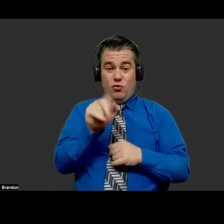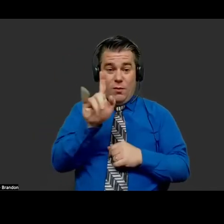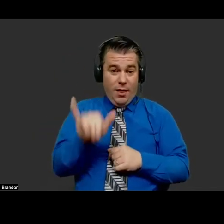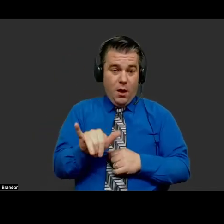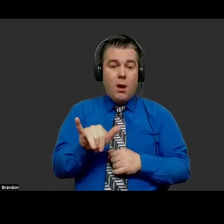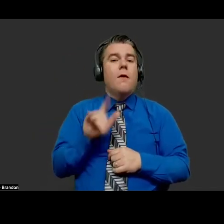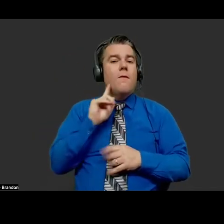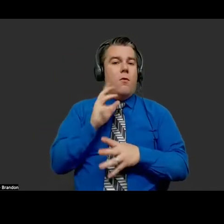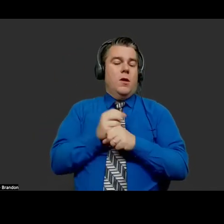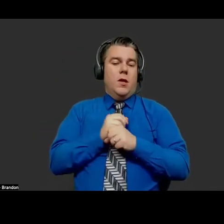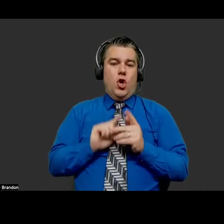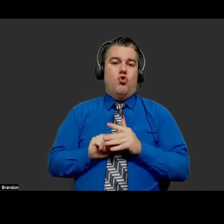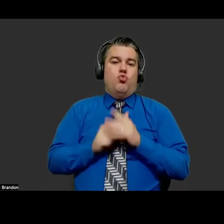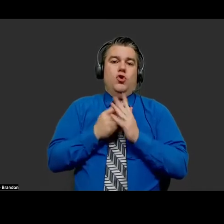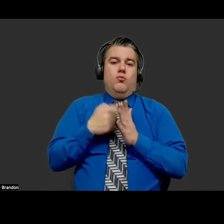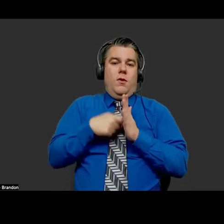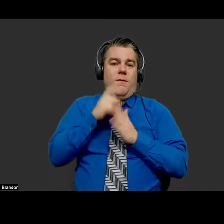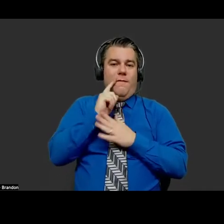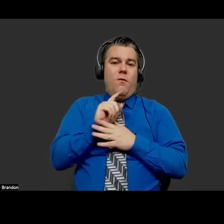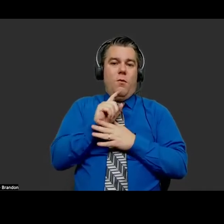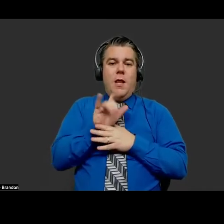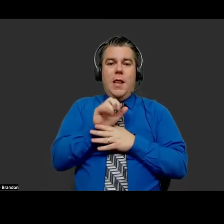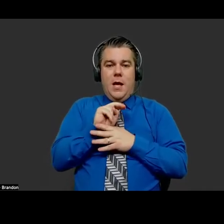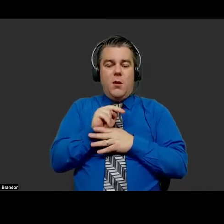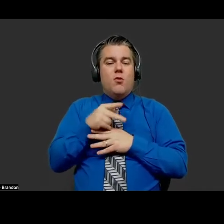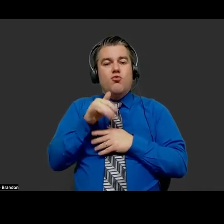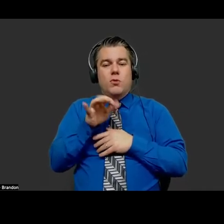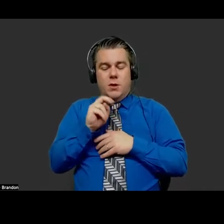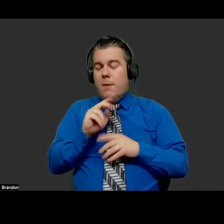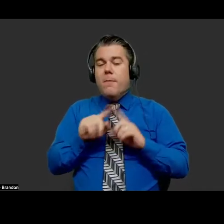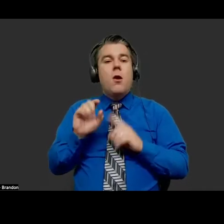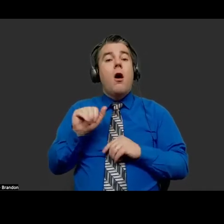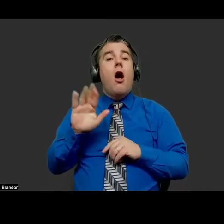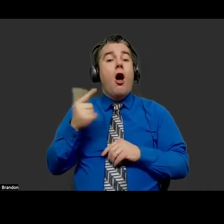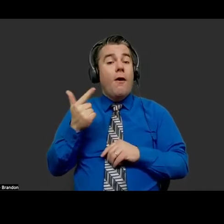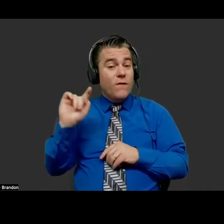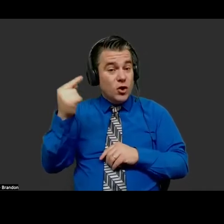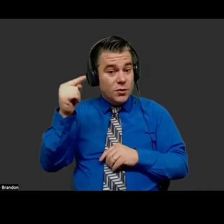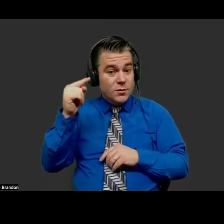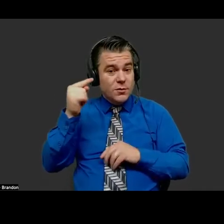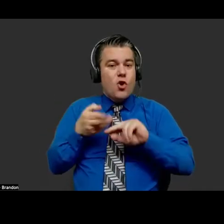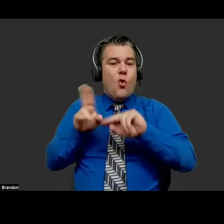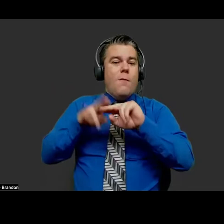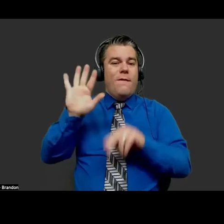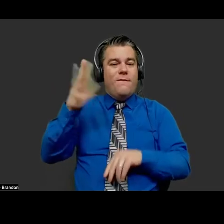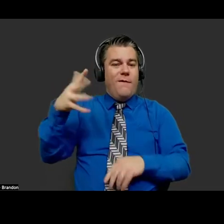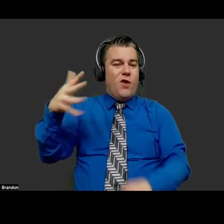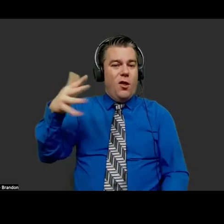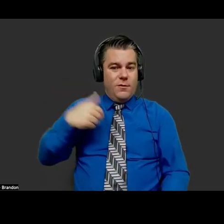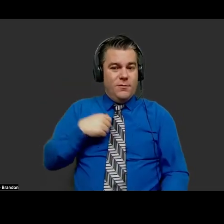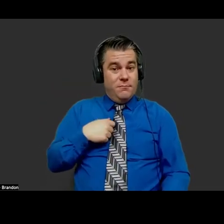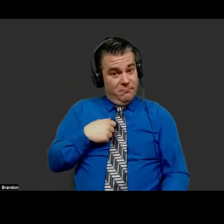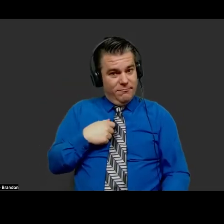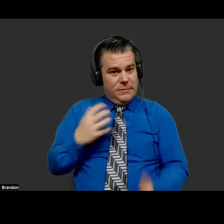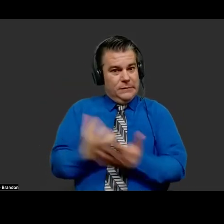original pricing on the lean protein, but then August 1st, it goes up $5. So get your